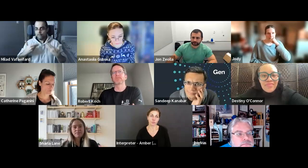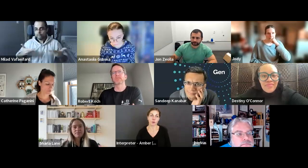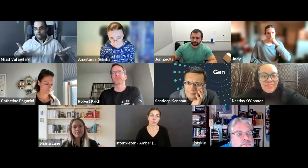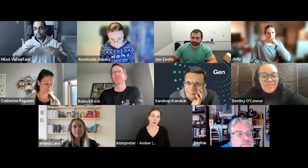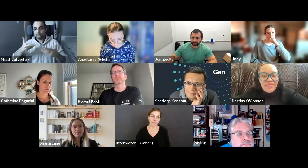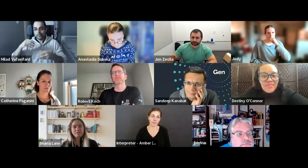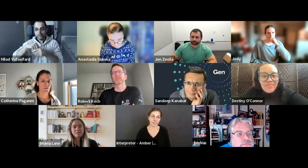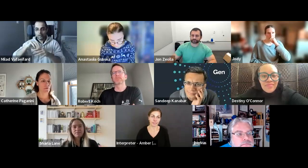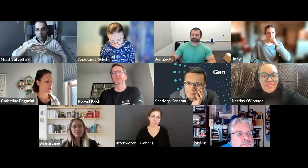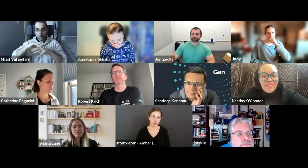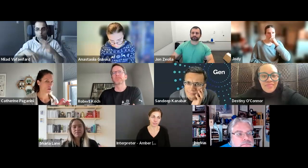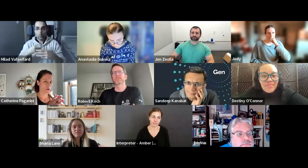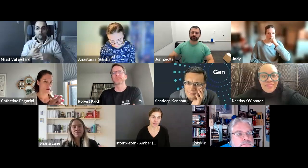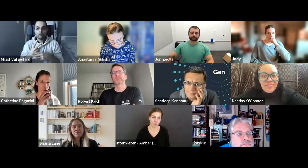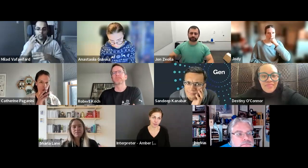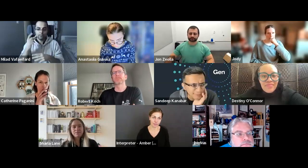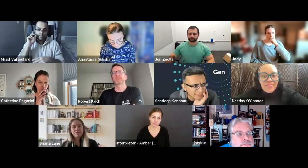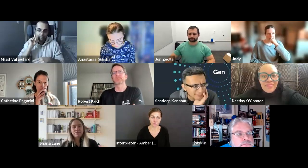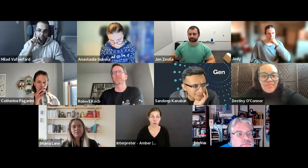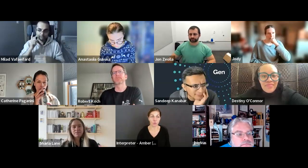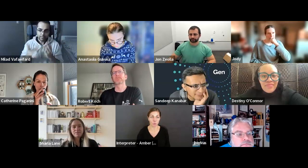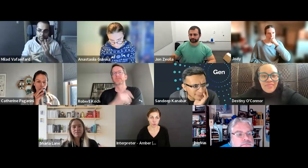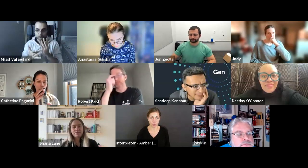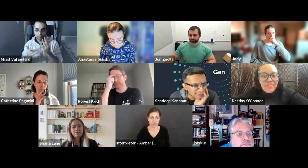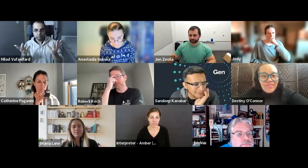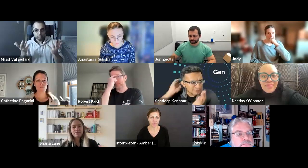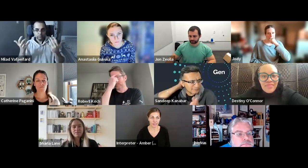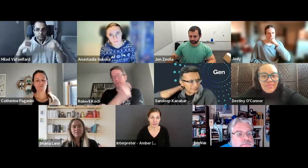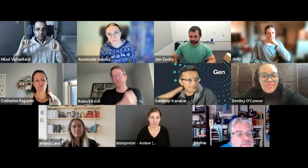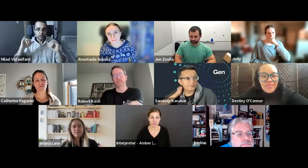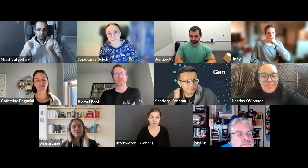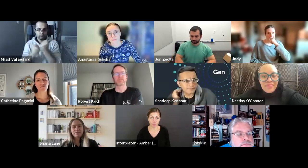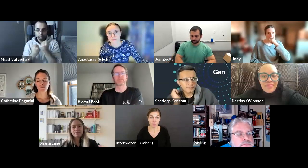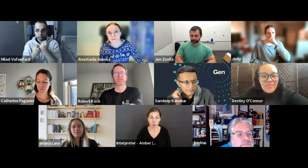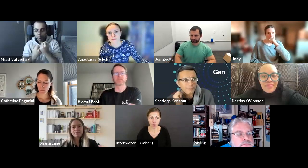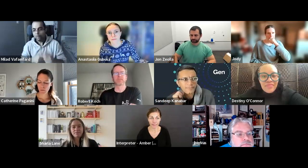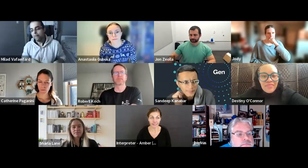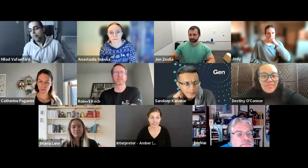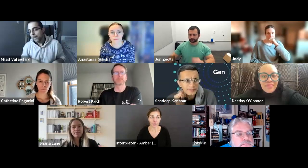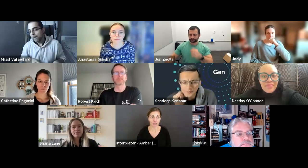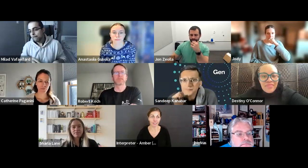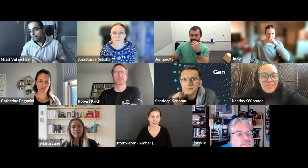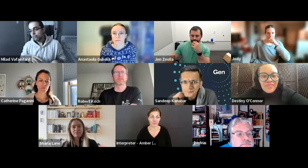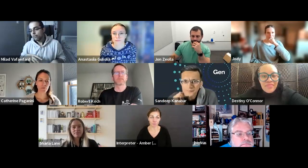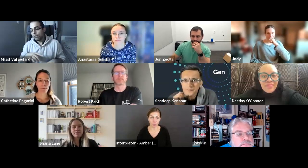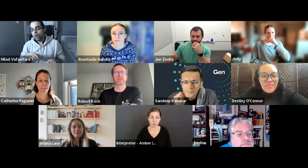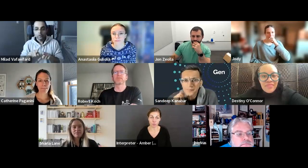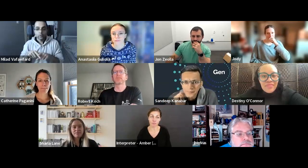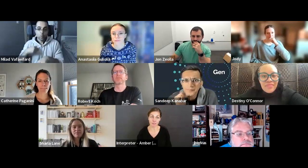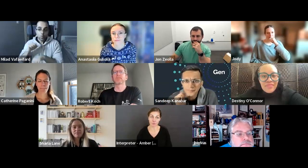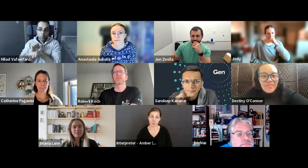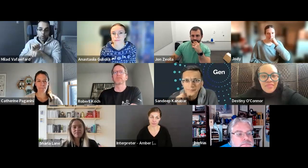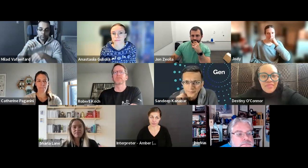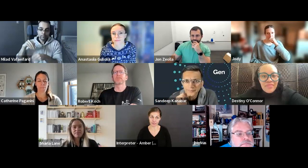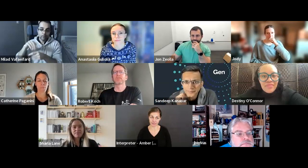to spread awareness and increase that awareness throughout the world that deaf people are in technology, and some